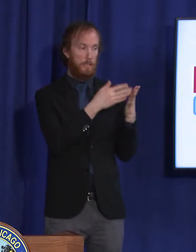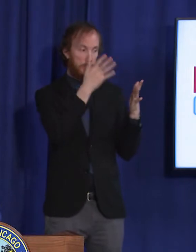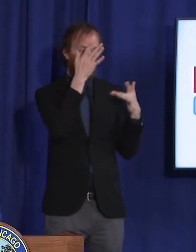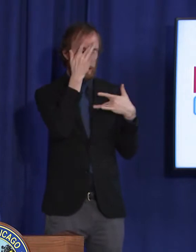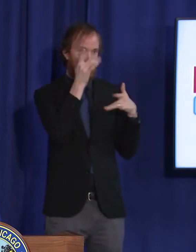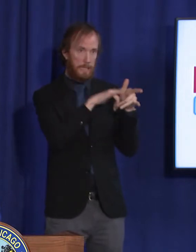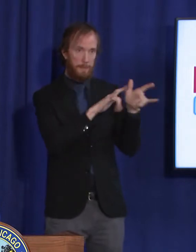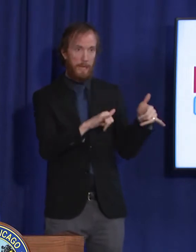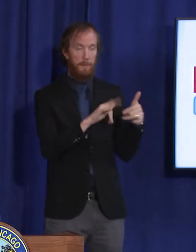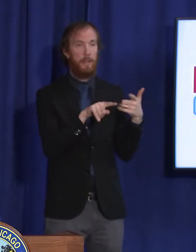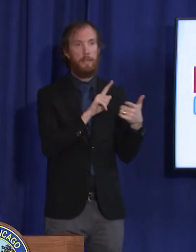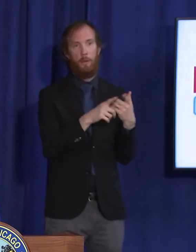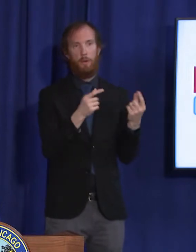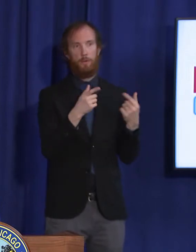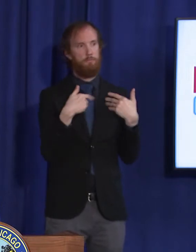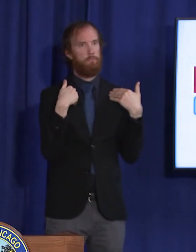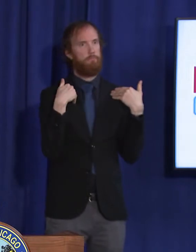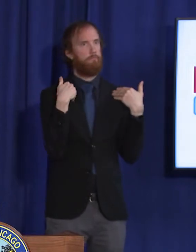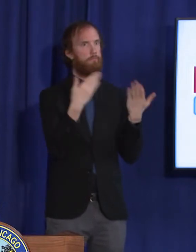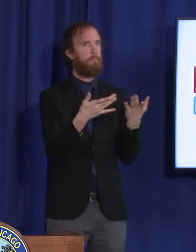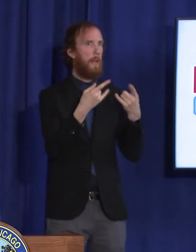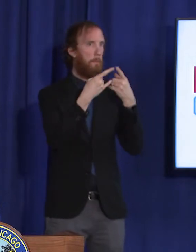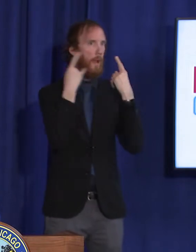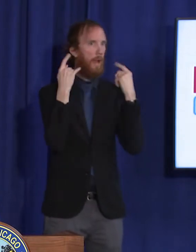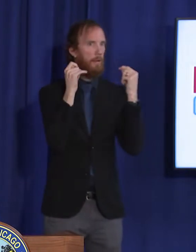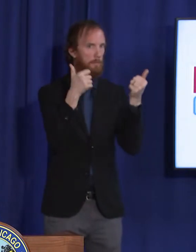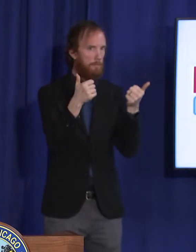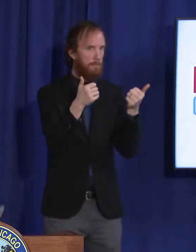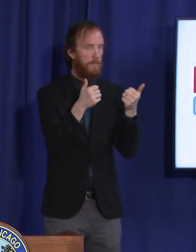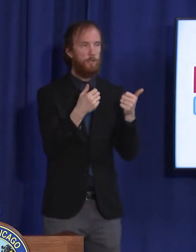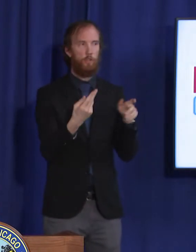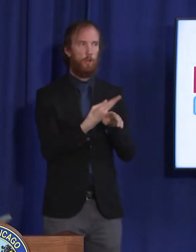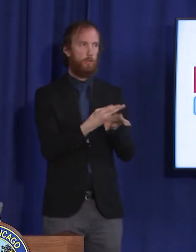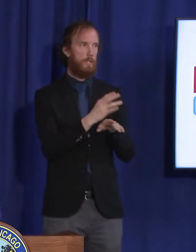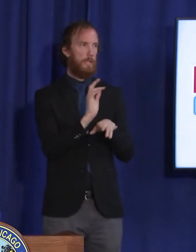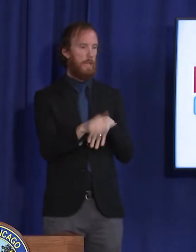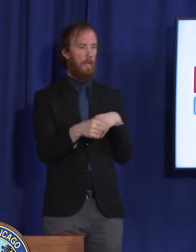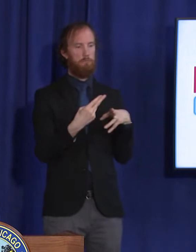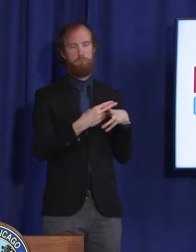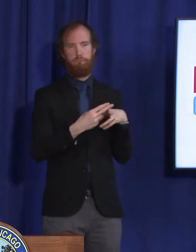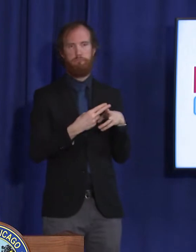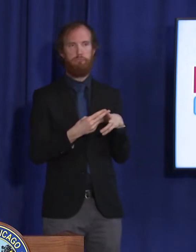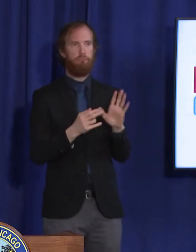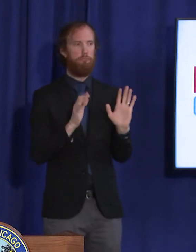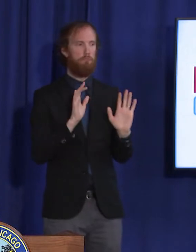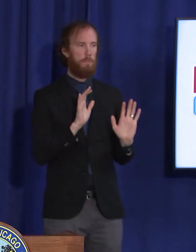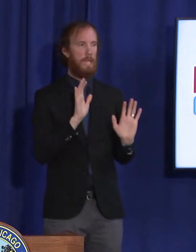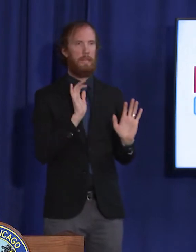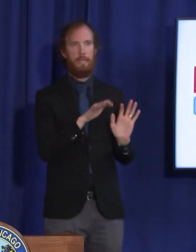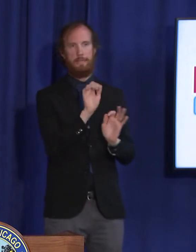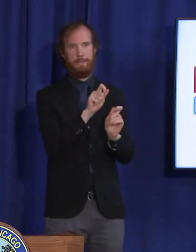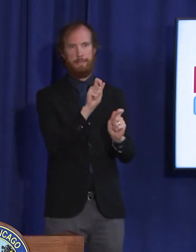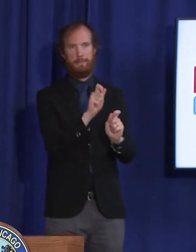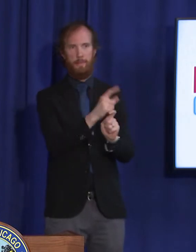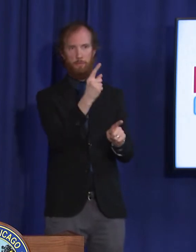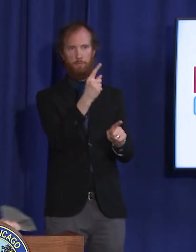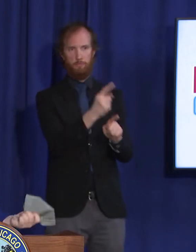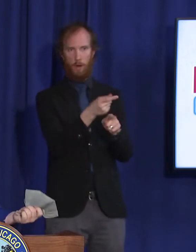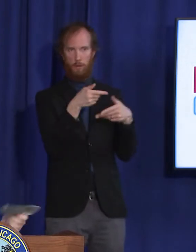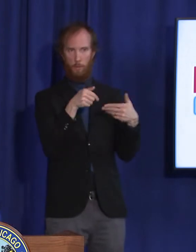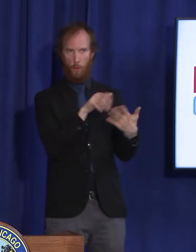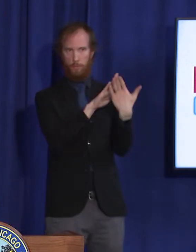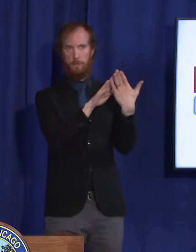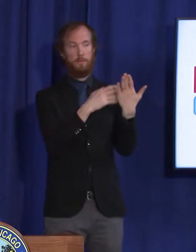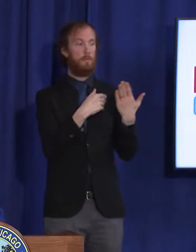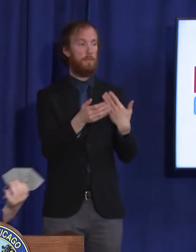And so those recommendations around putting them on in a short-term way is exactly the approach, and it is the approach no